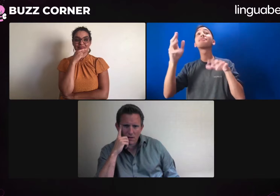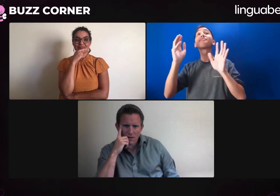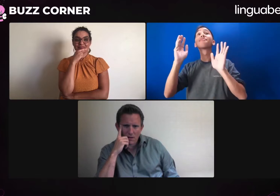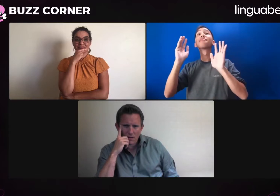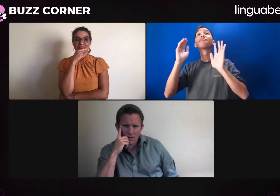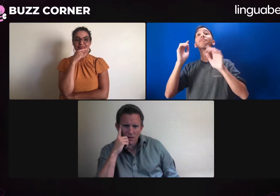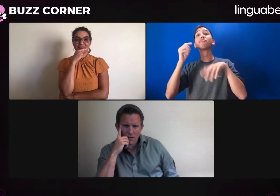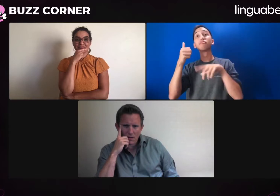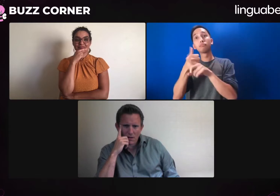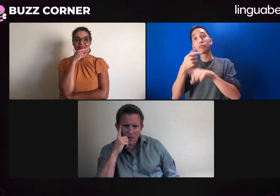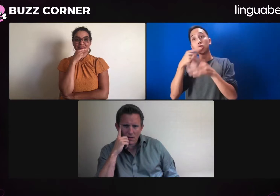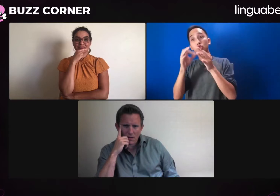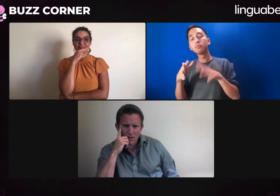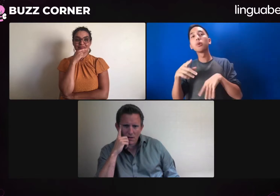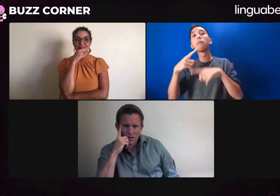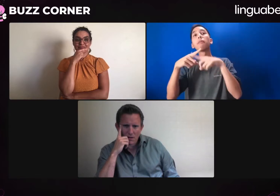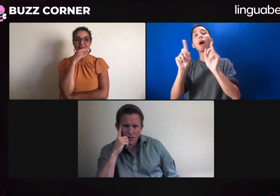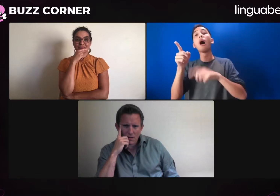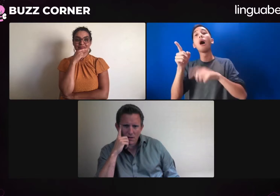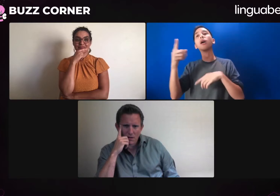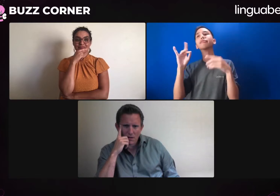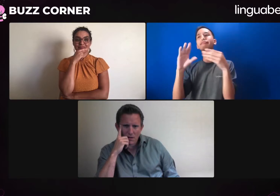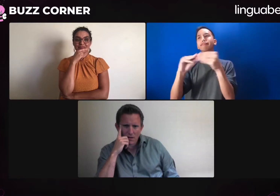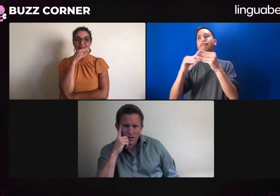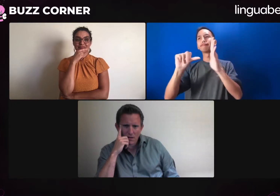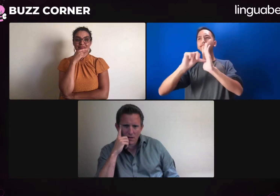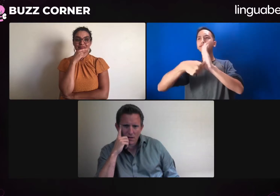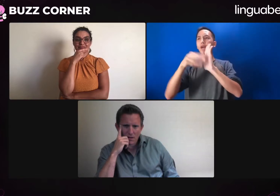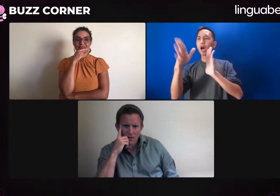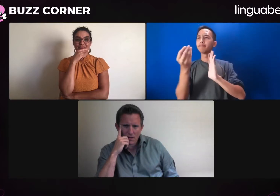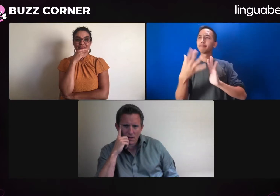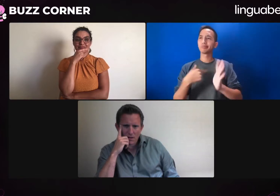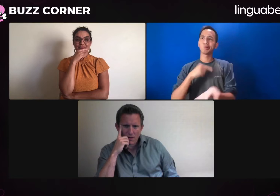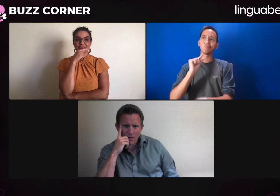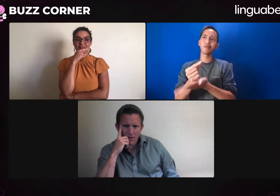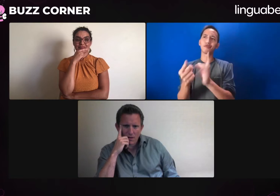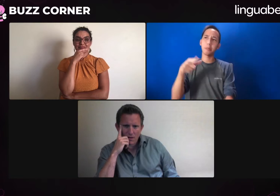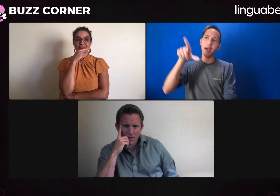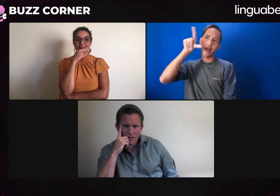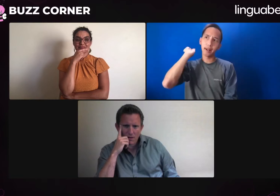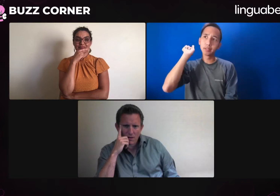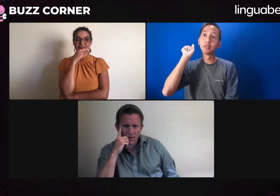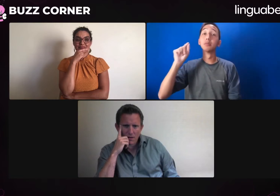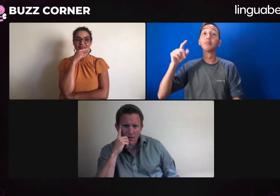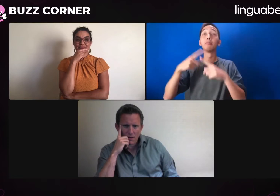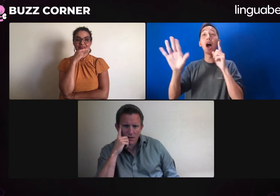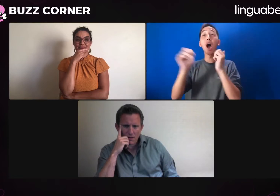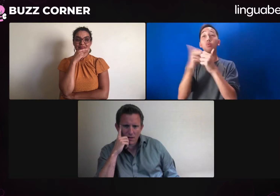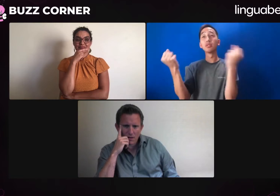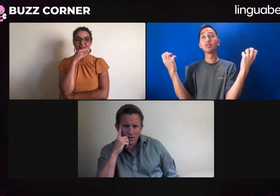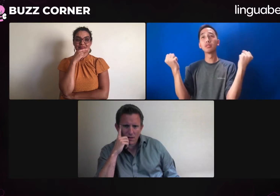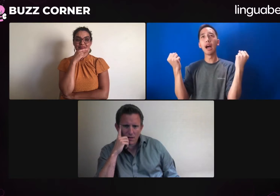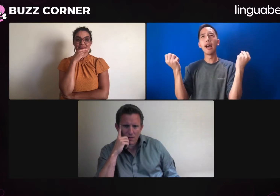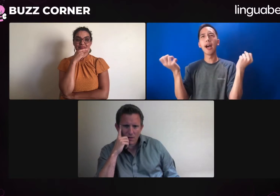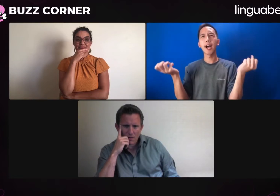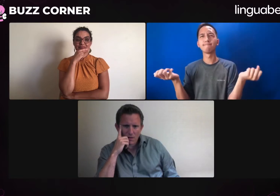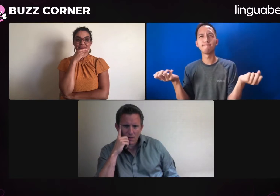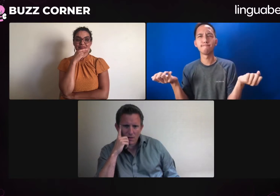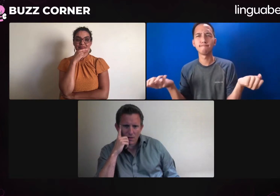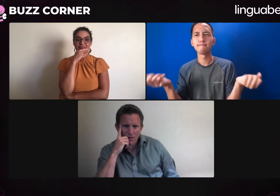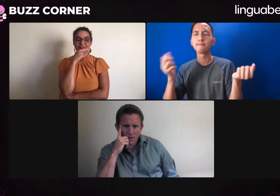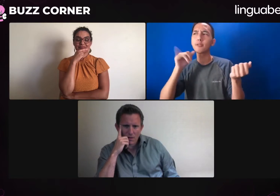was also thinking, my gosh, what the nerve. It was a deaf interpreter that kept emphasizing, well, I graduated from